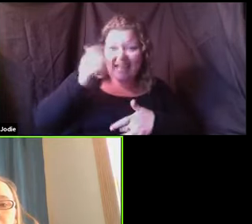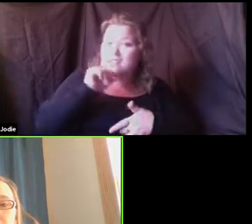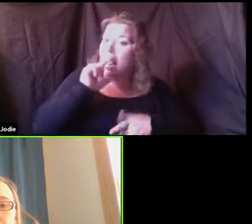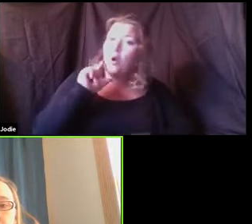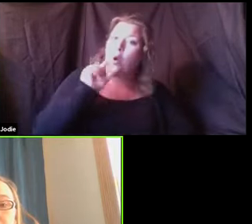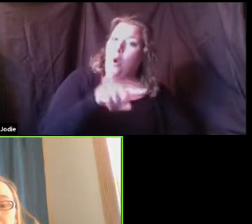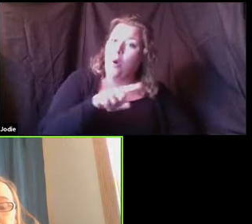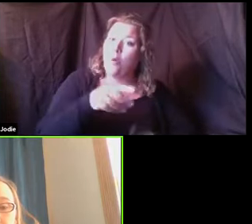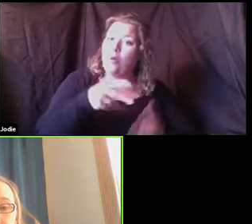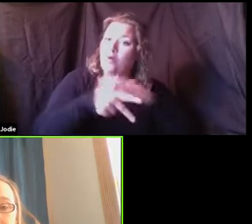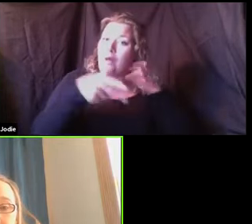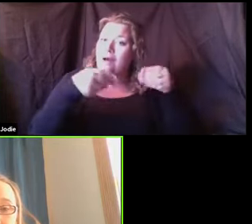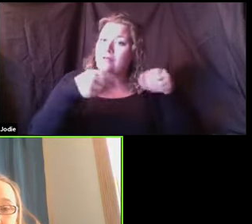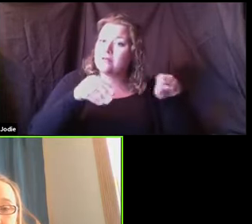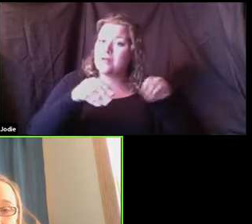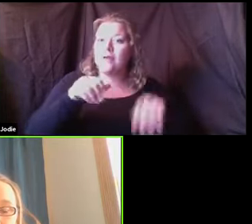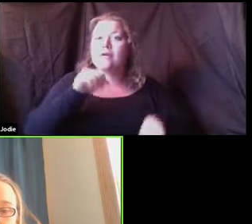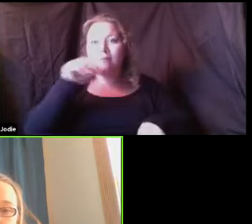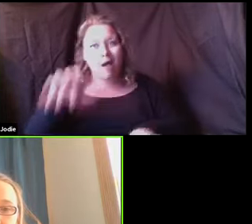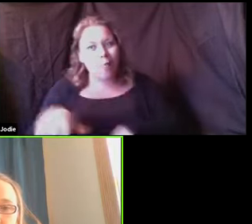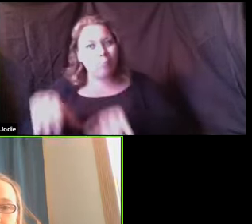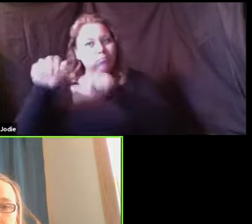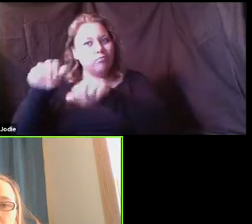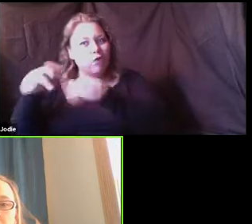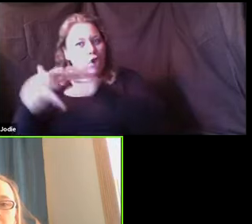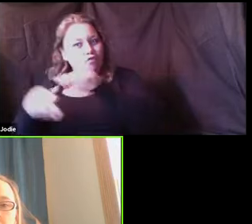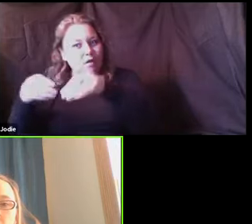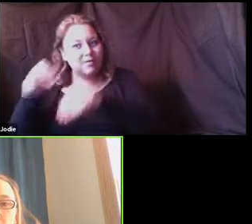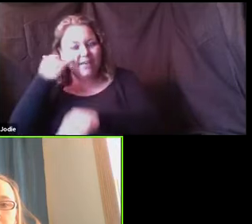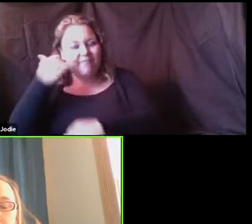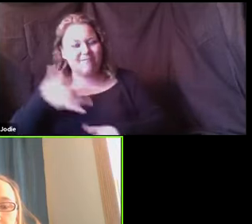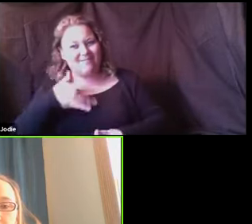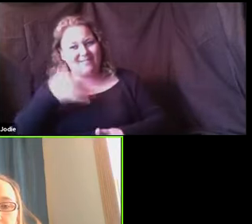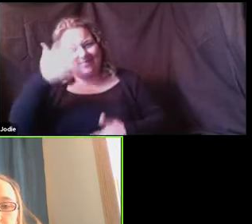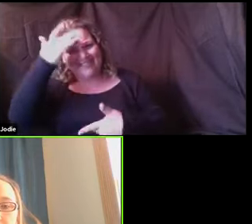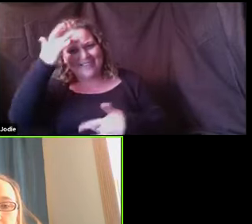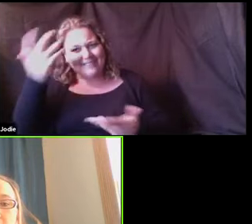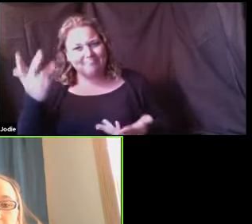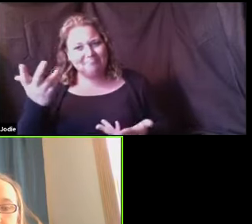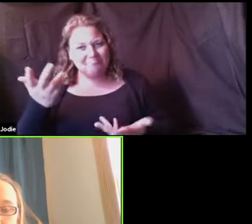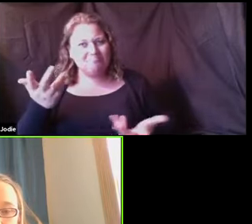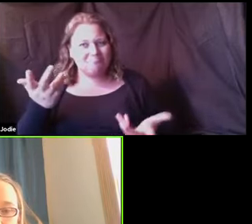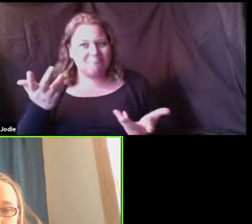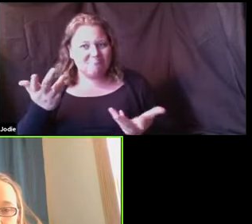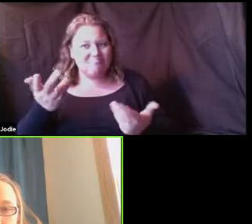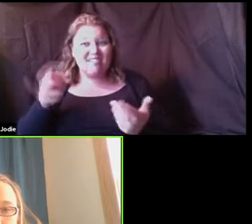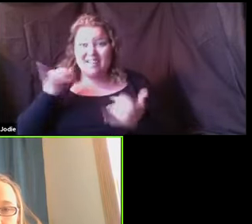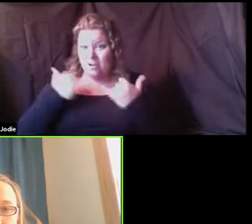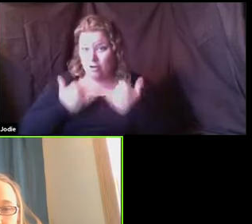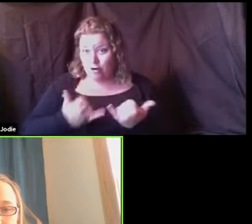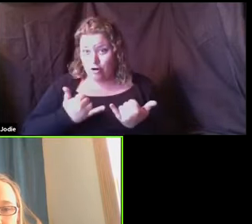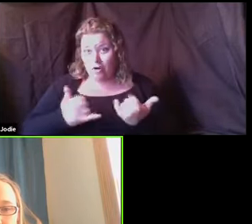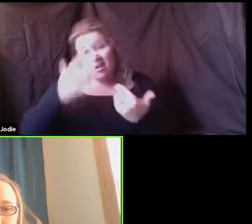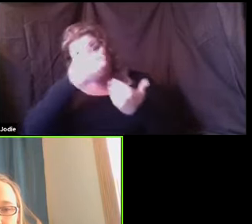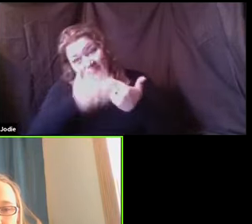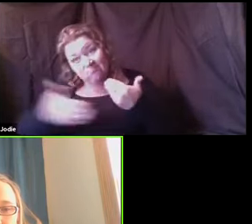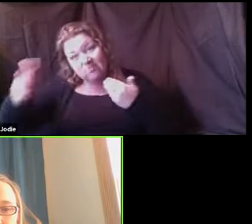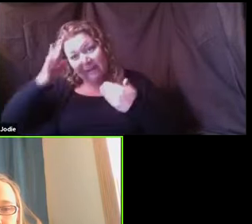of things are what's going to protect our community now and in the future. And that's going to be an important part of all of our actions moving